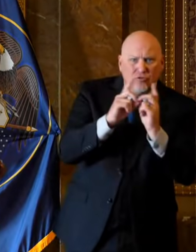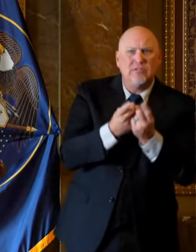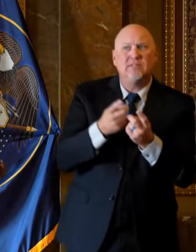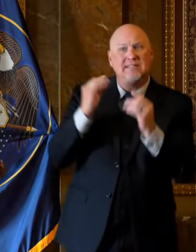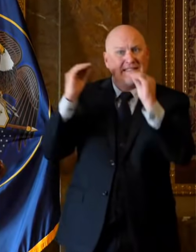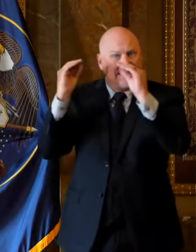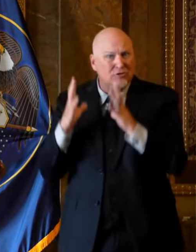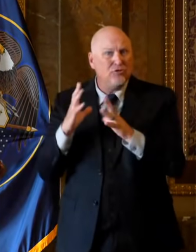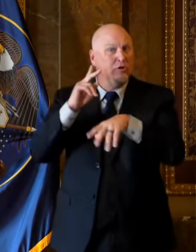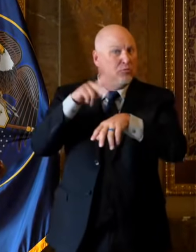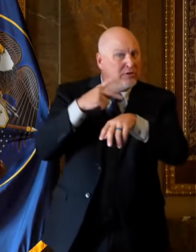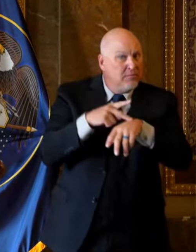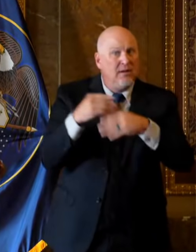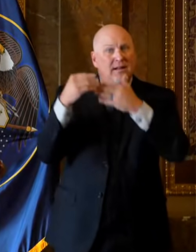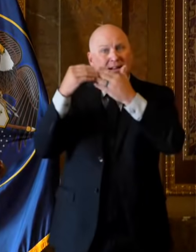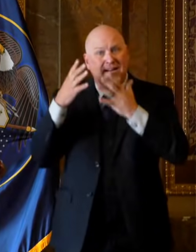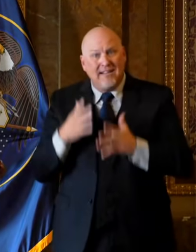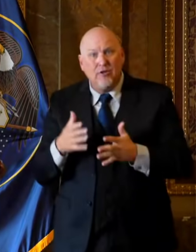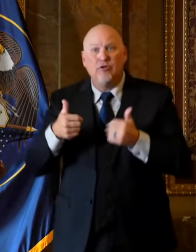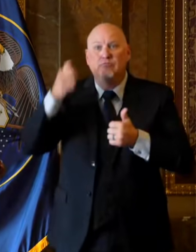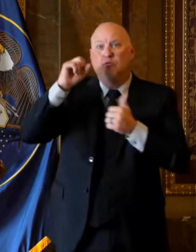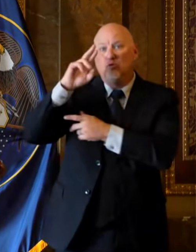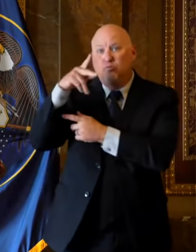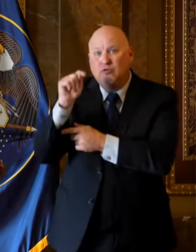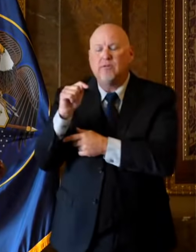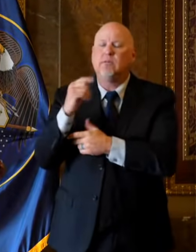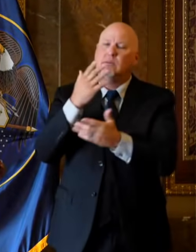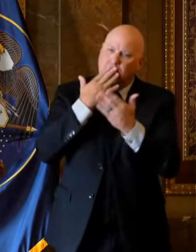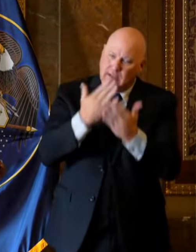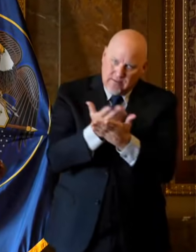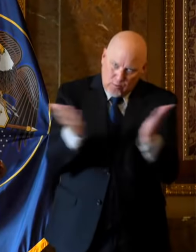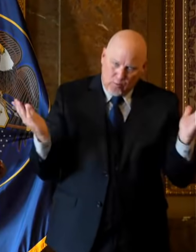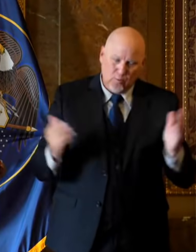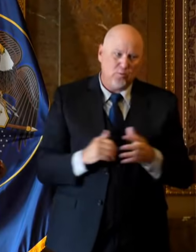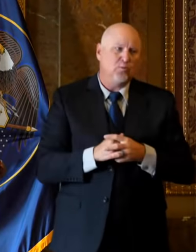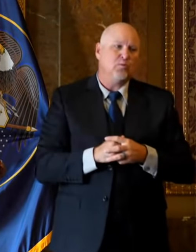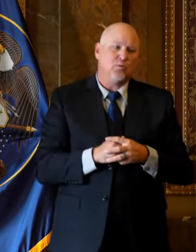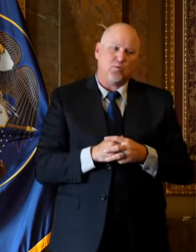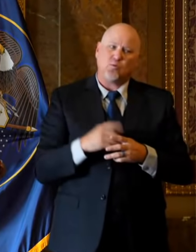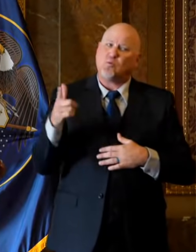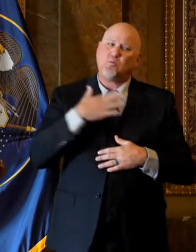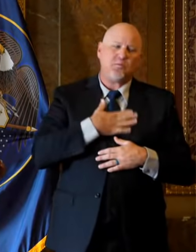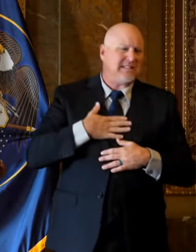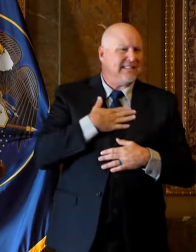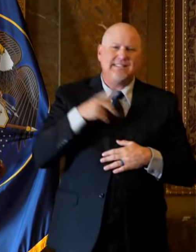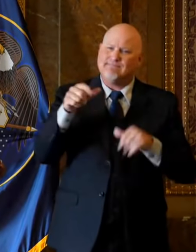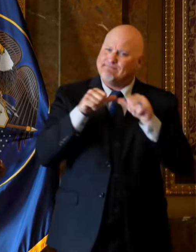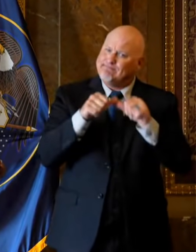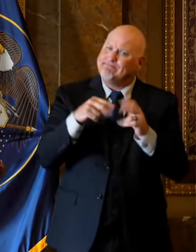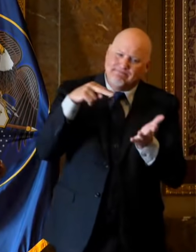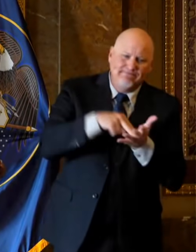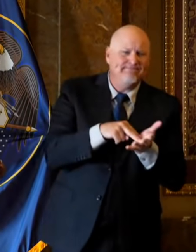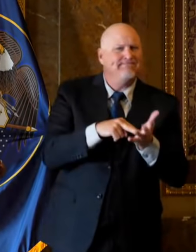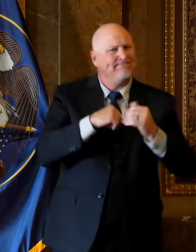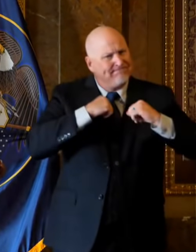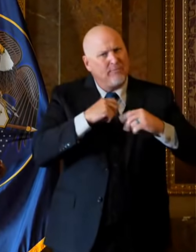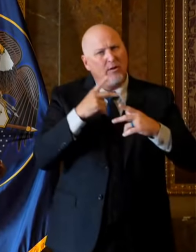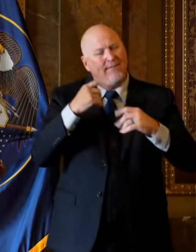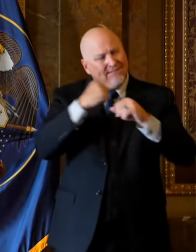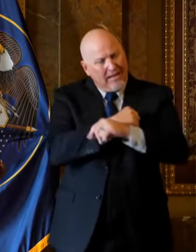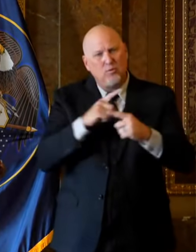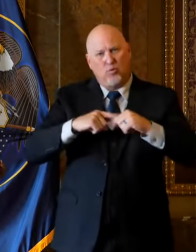you for what you're doing. Please continue fighting this fight so that we can keep kids in school. We